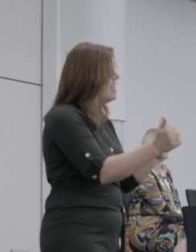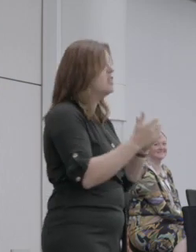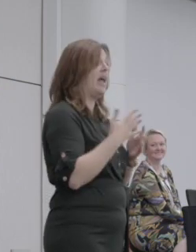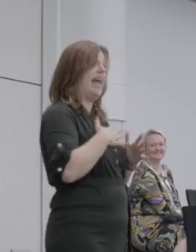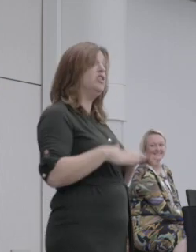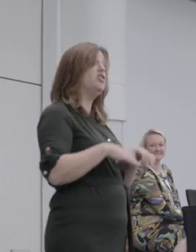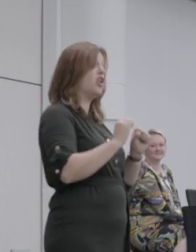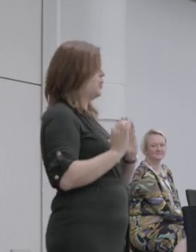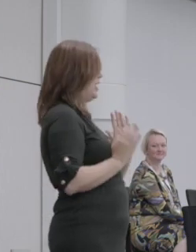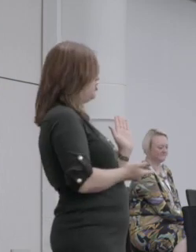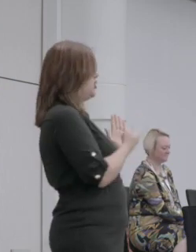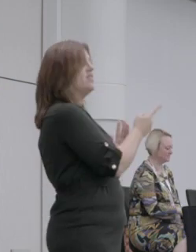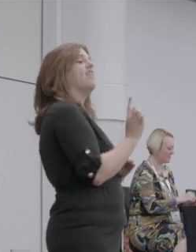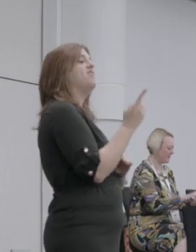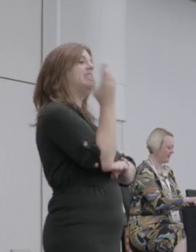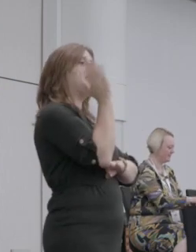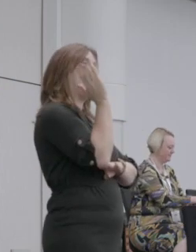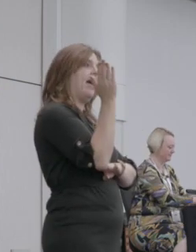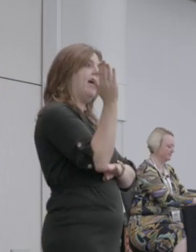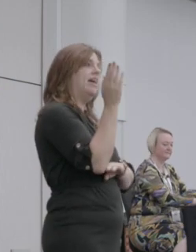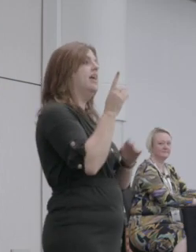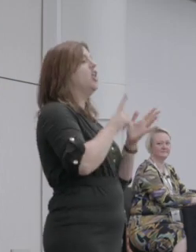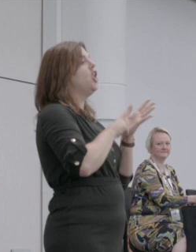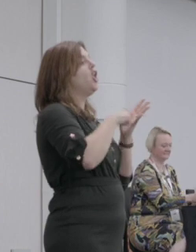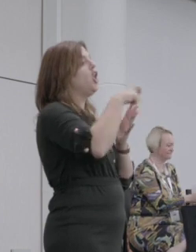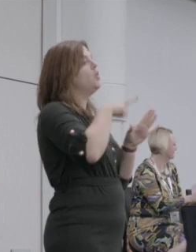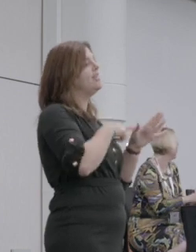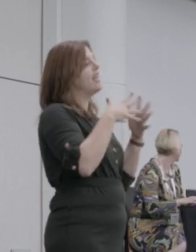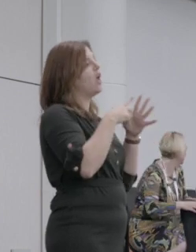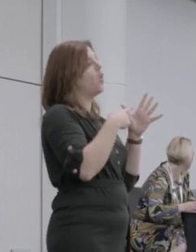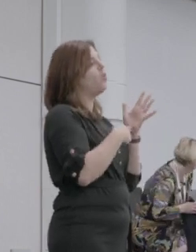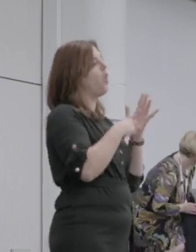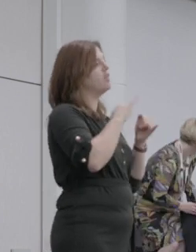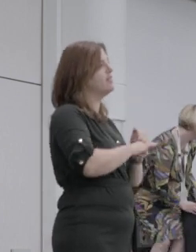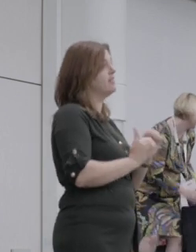start by introducing our first guest speaker, Lucy Watts.